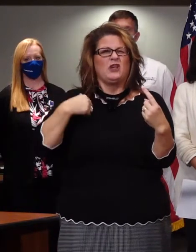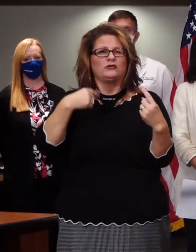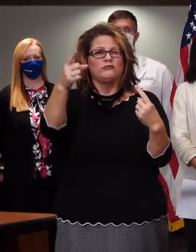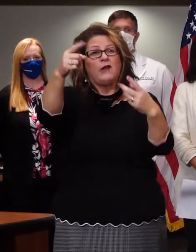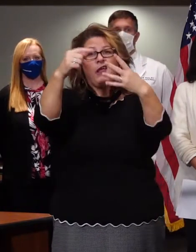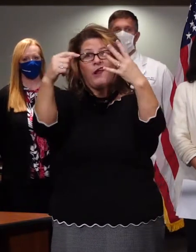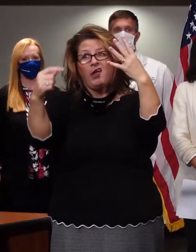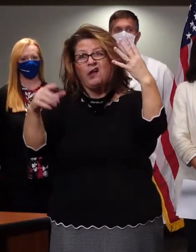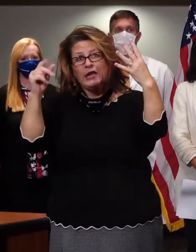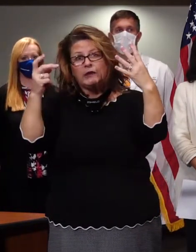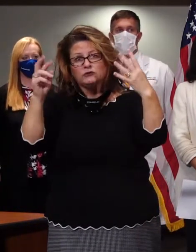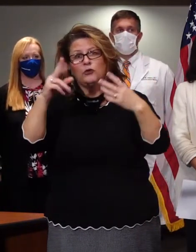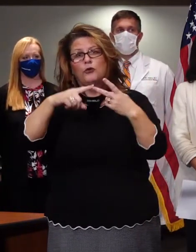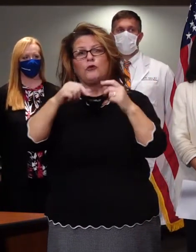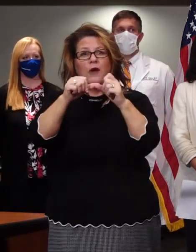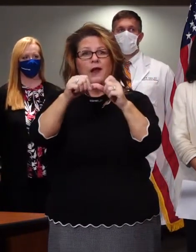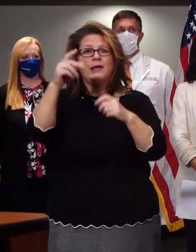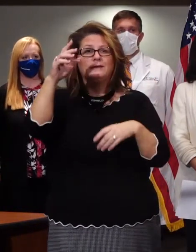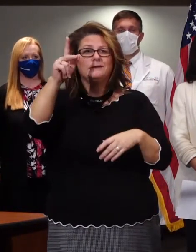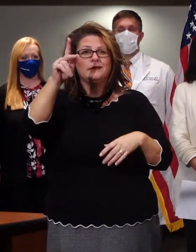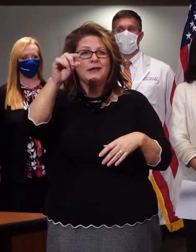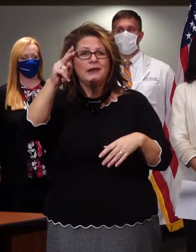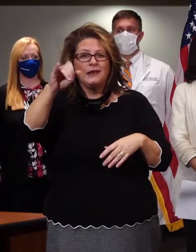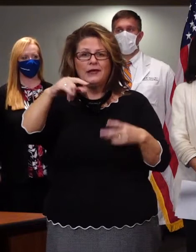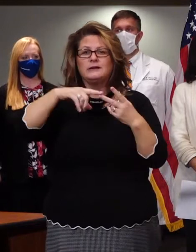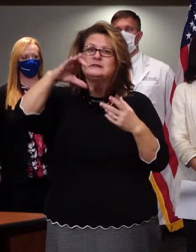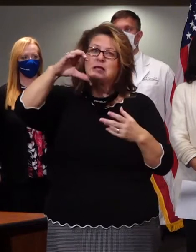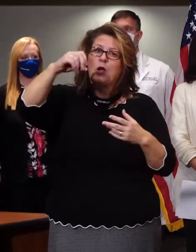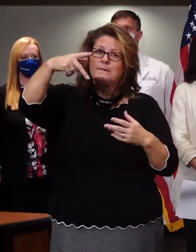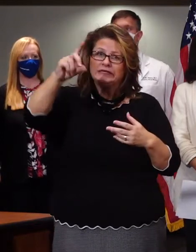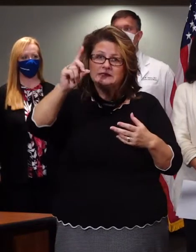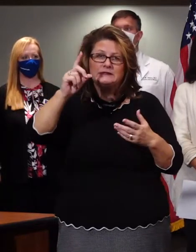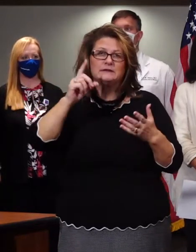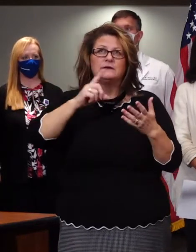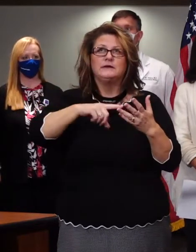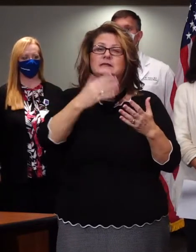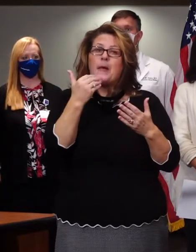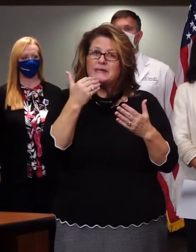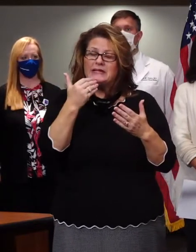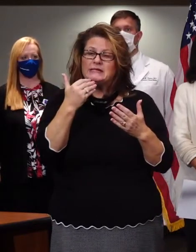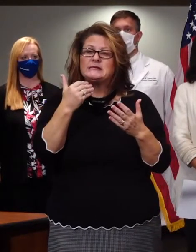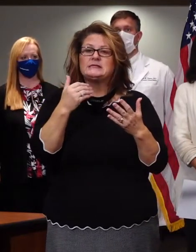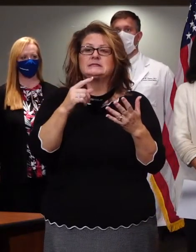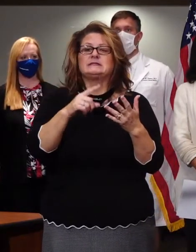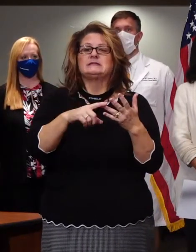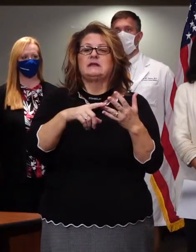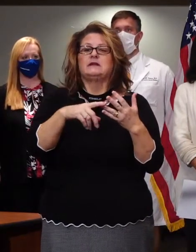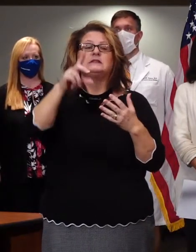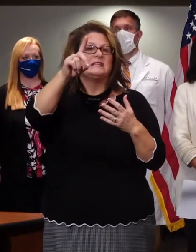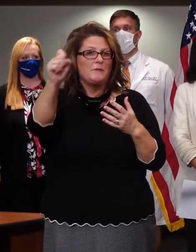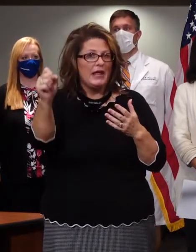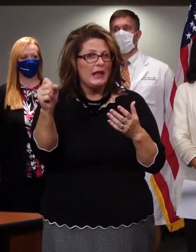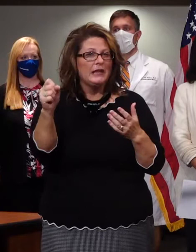ago: cancer, chronic kidney disease, COPD, diabetes,